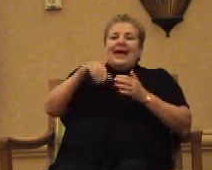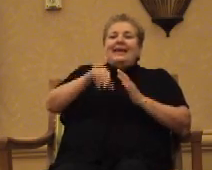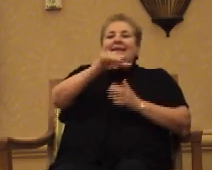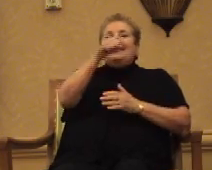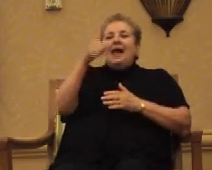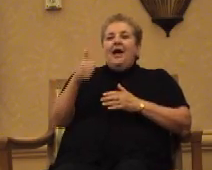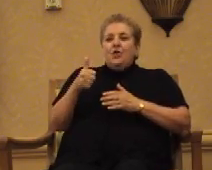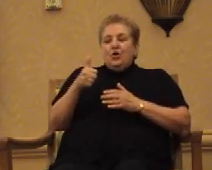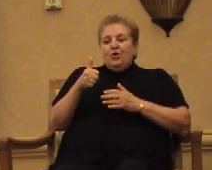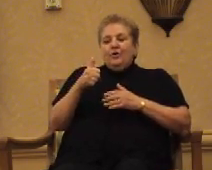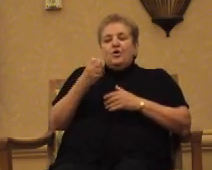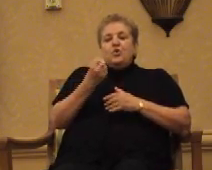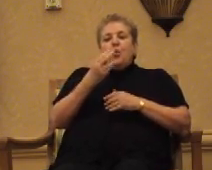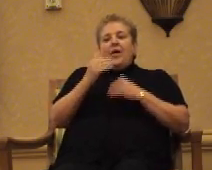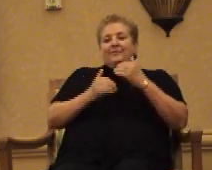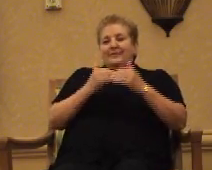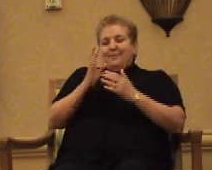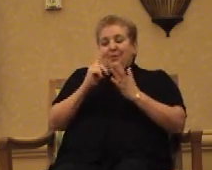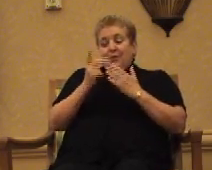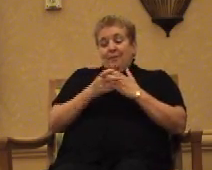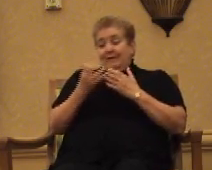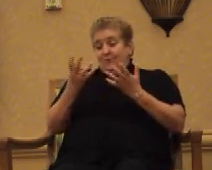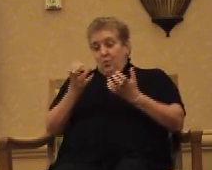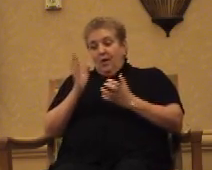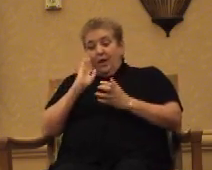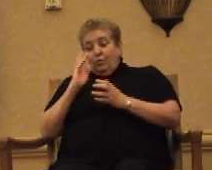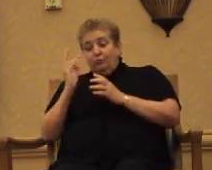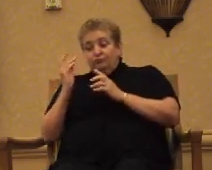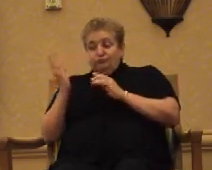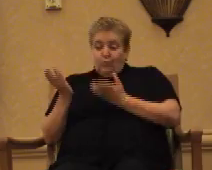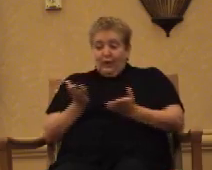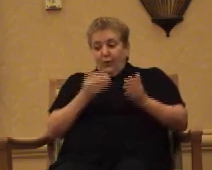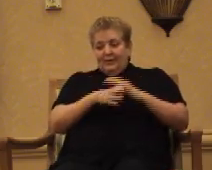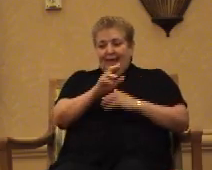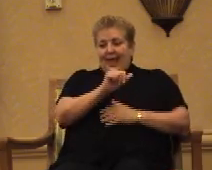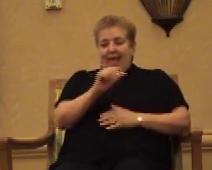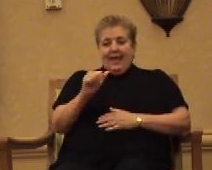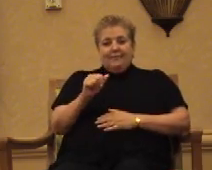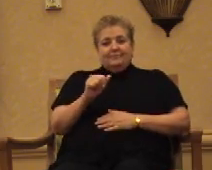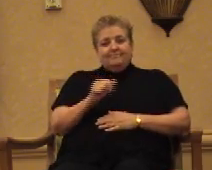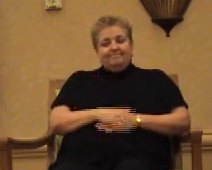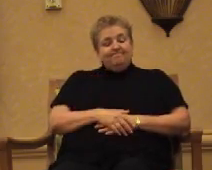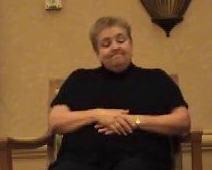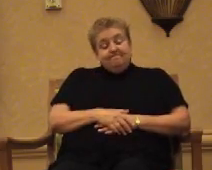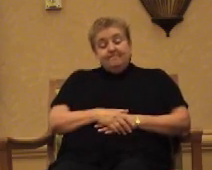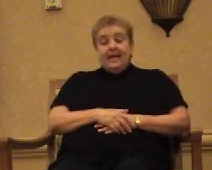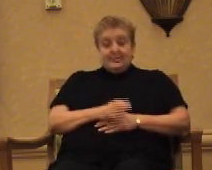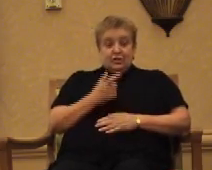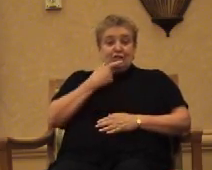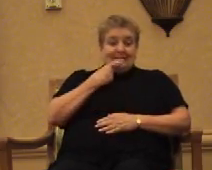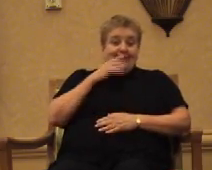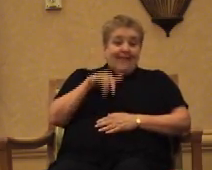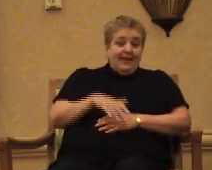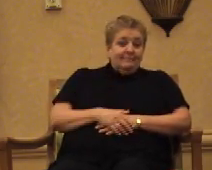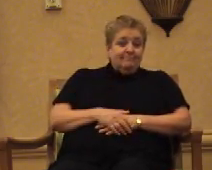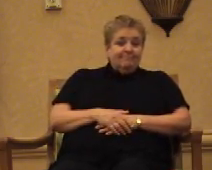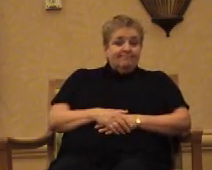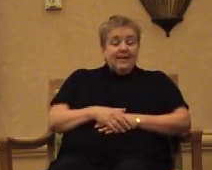to AA. And she said, I'm in another 12-step program, and there's a meeting right near you. It's